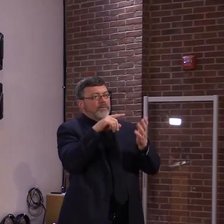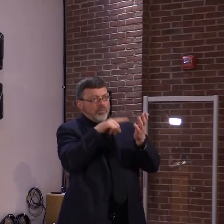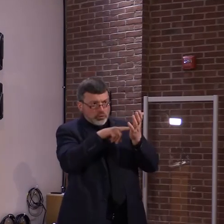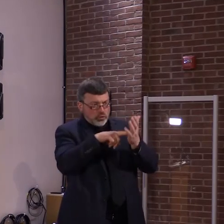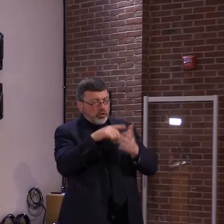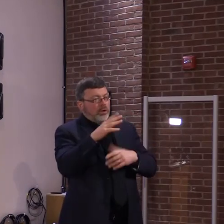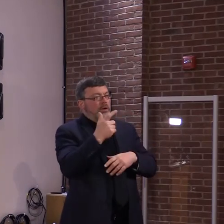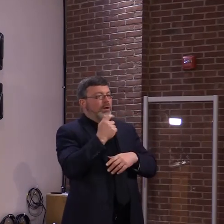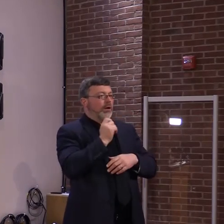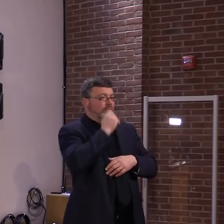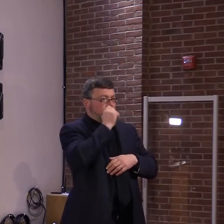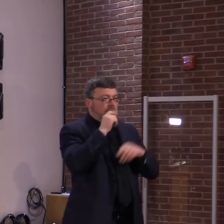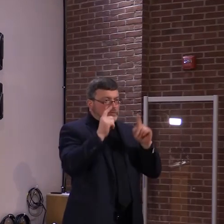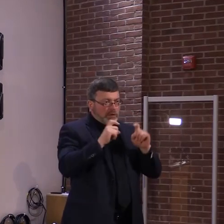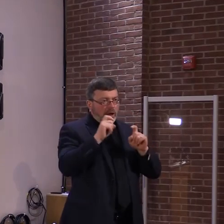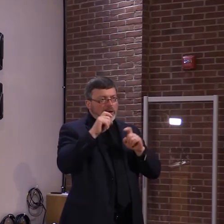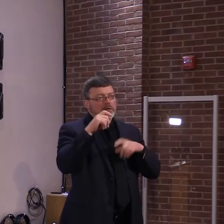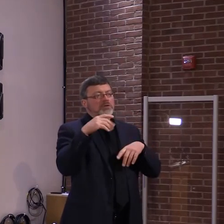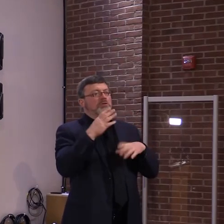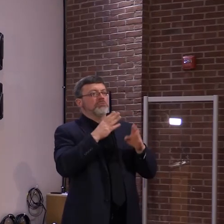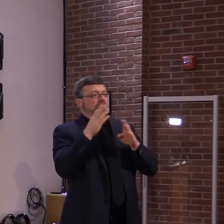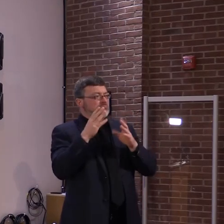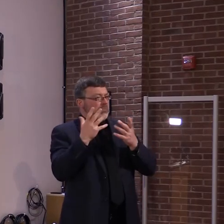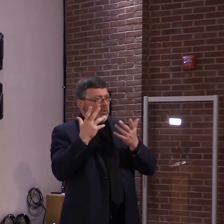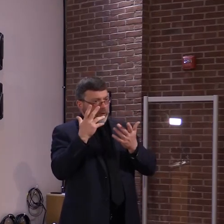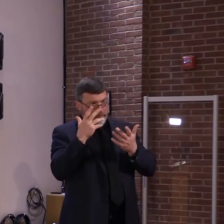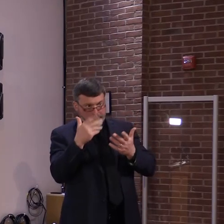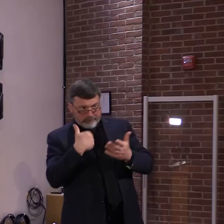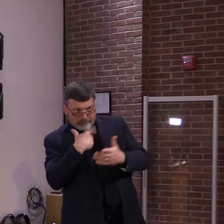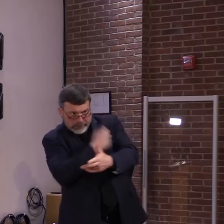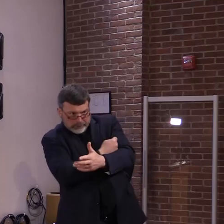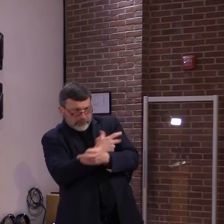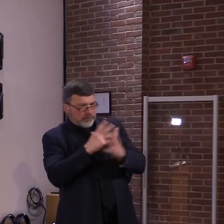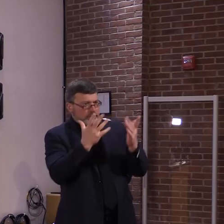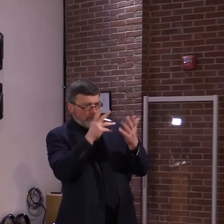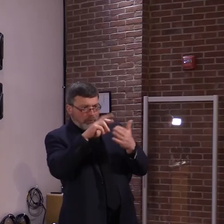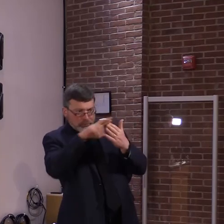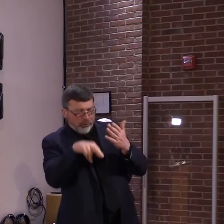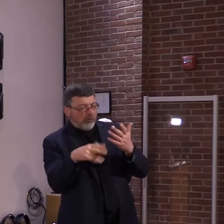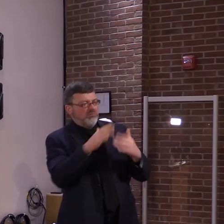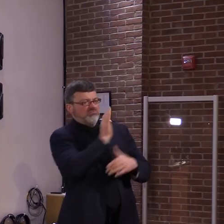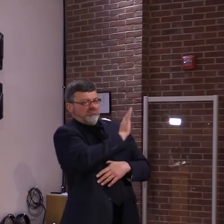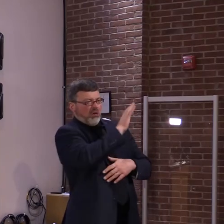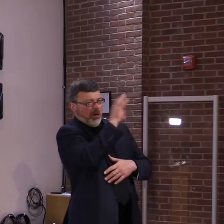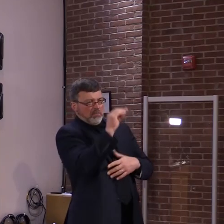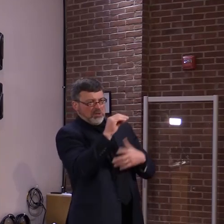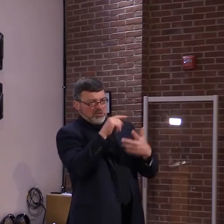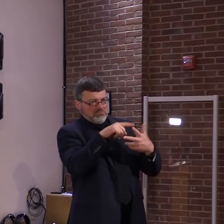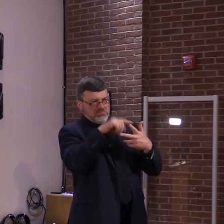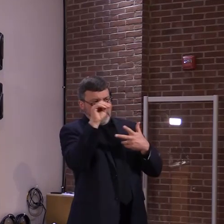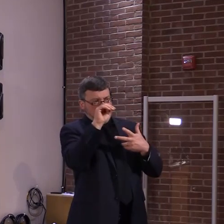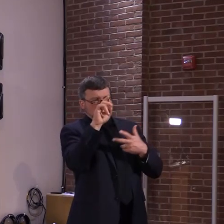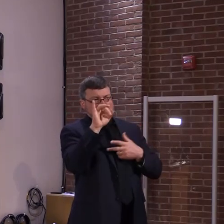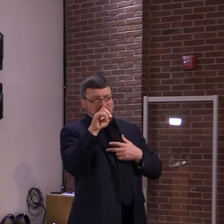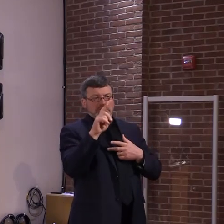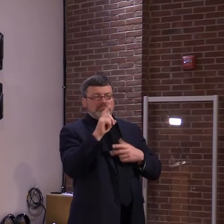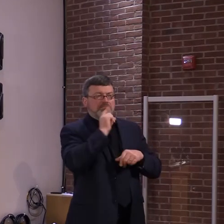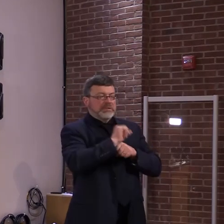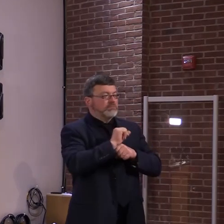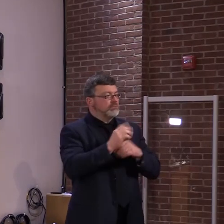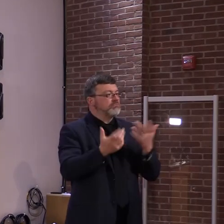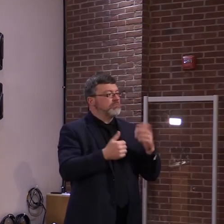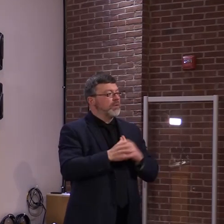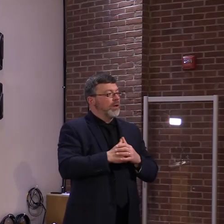vaccination protocol. And they're very encouraging, and they really do indicate